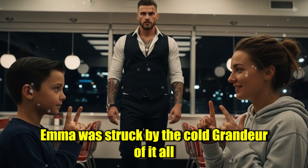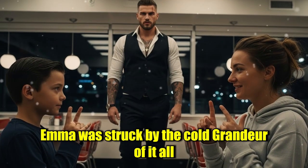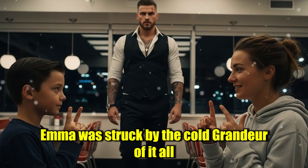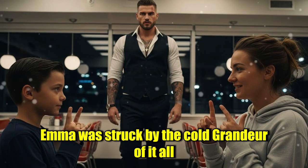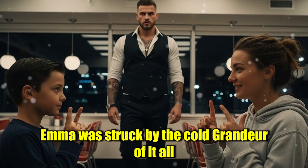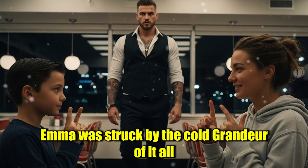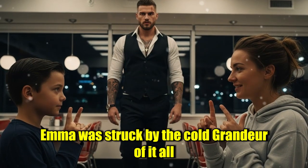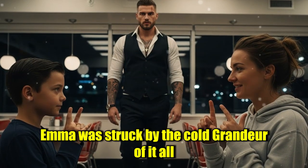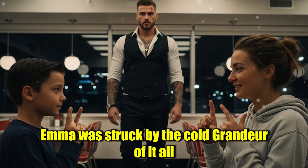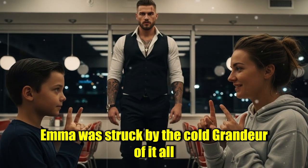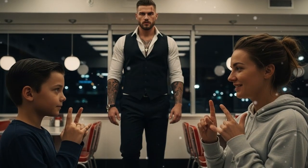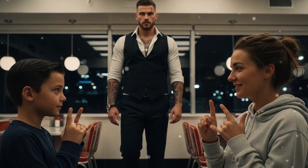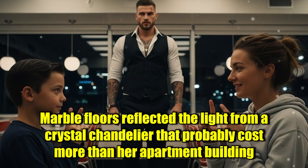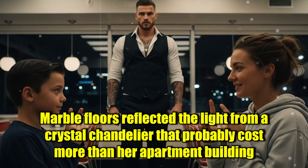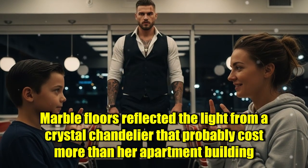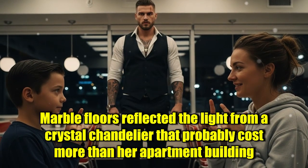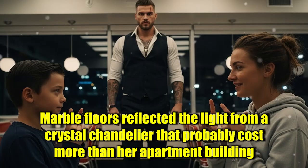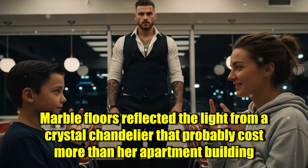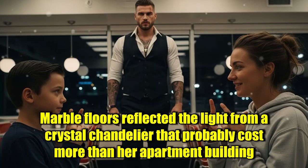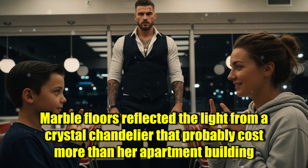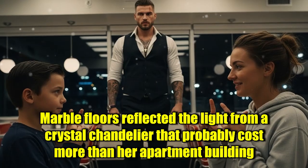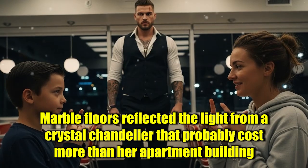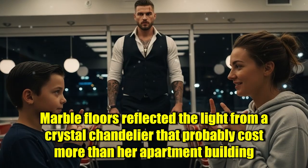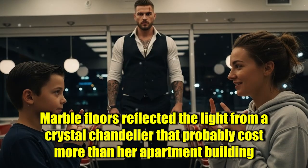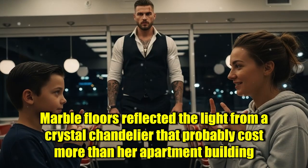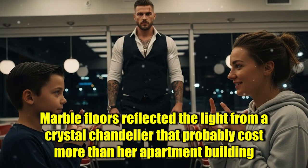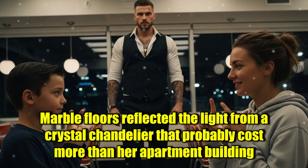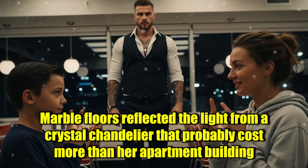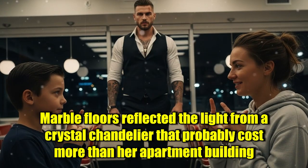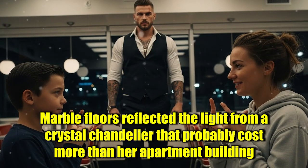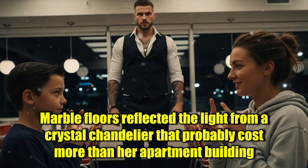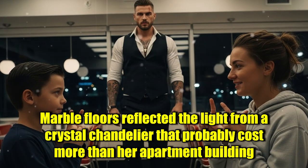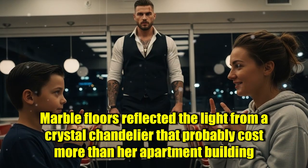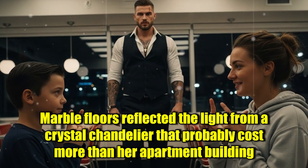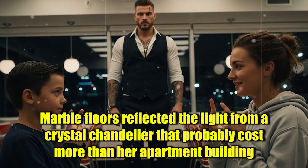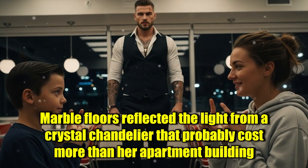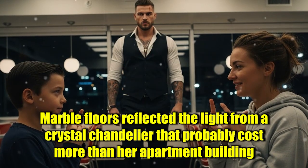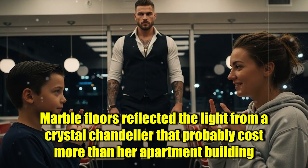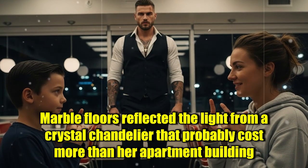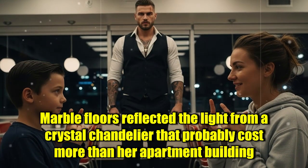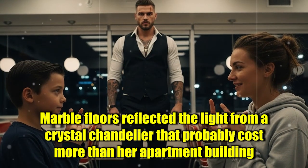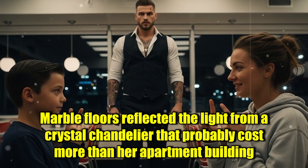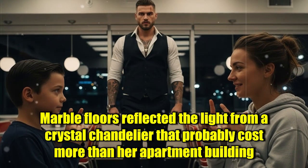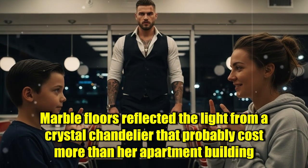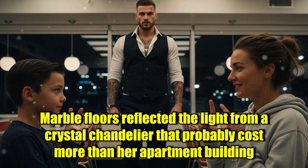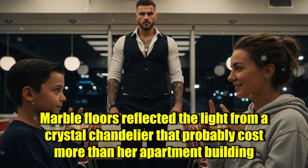the cold grandeur of it all. Marble floors reflected the light from a crystal chandelier that probably cost more than her apartment